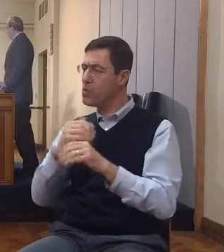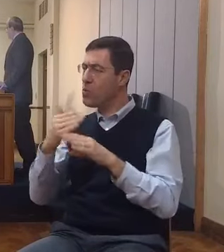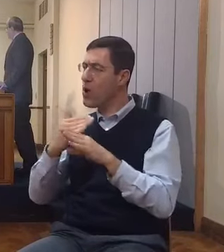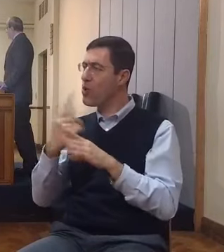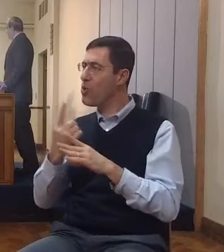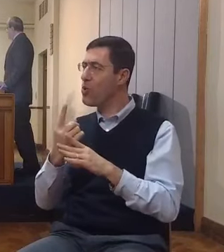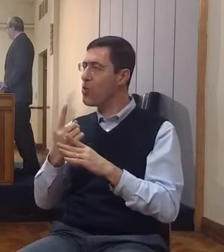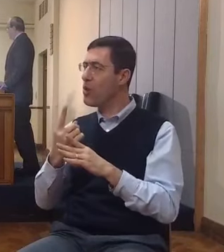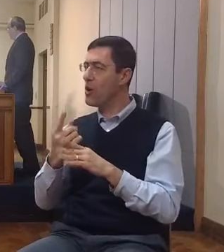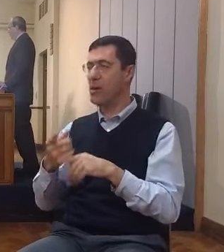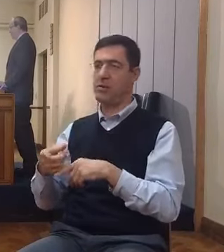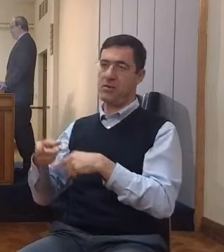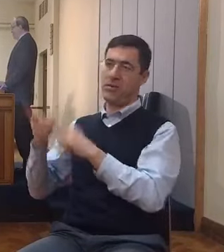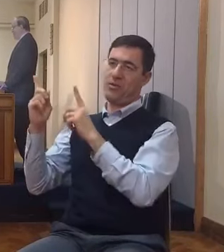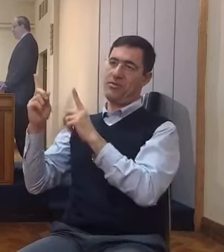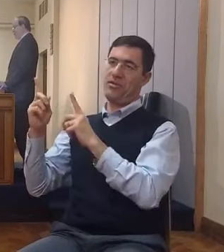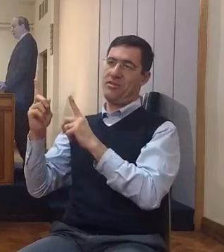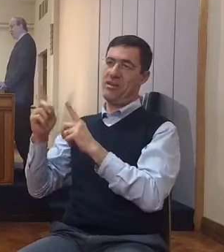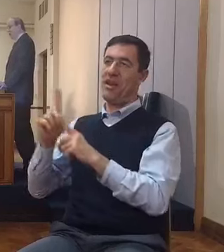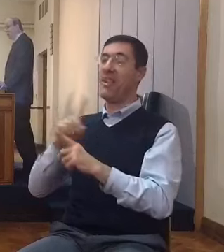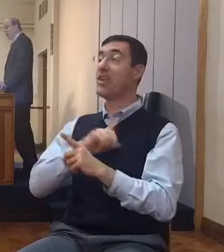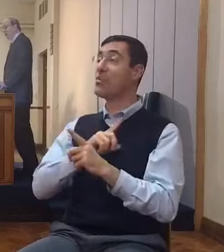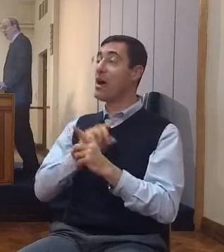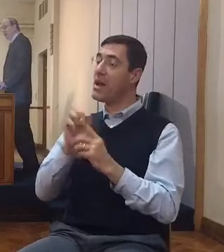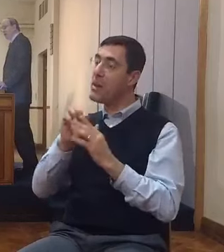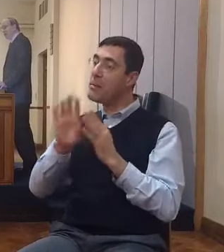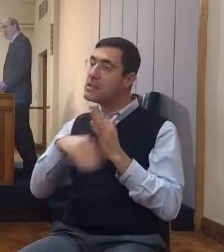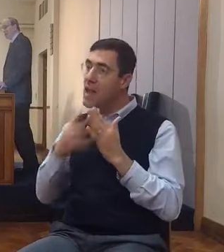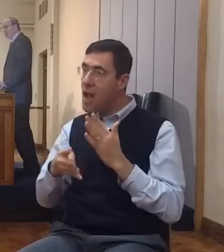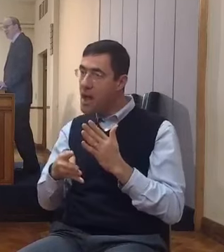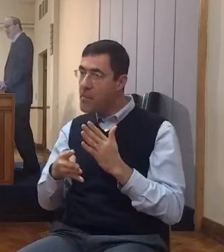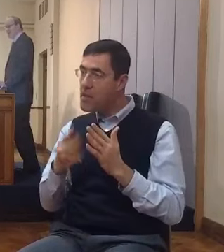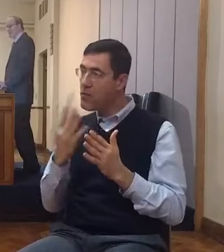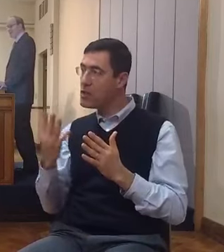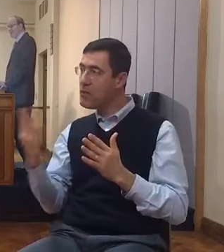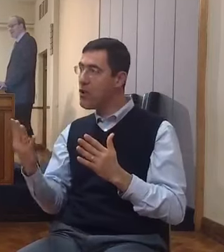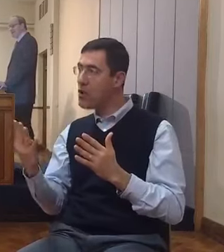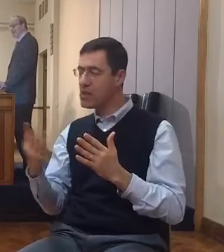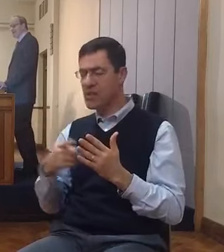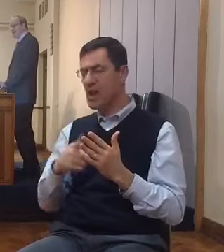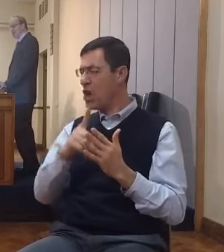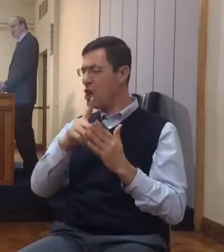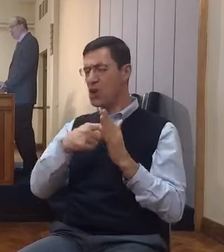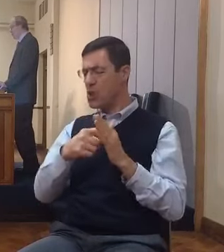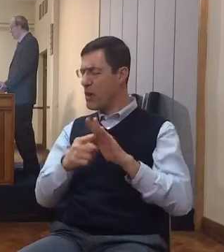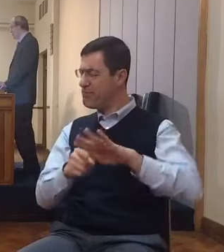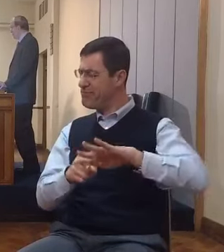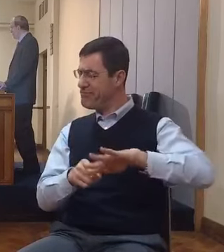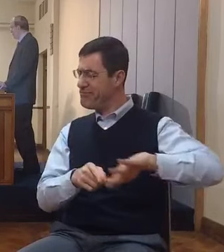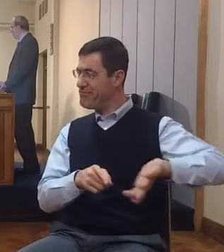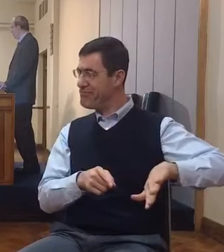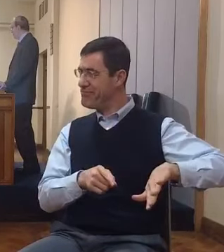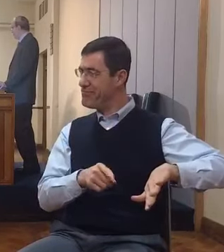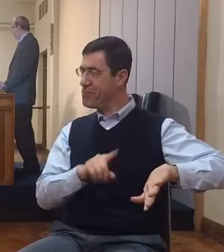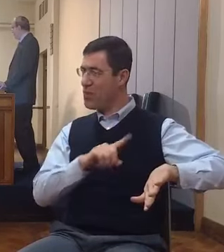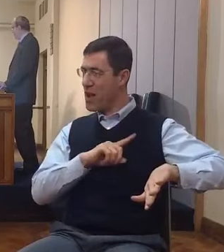has lost him. Because that's all he was, the instrument. It was all God's